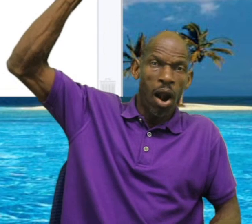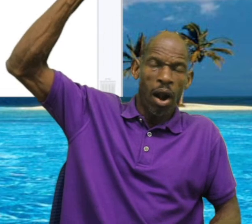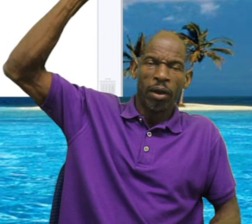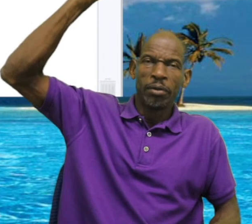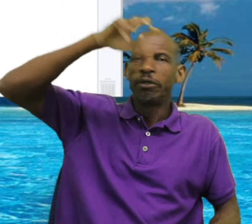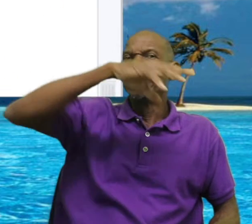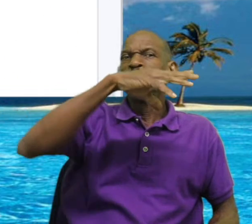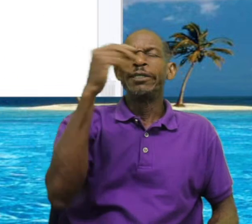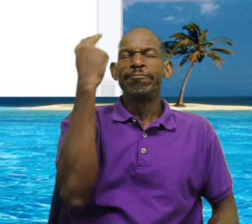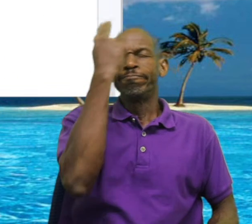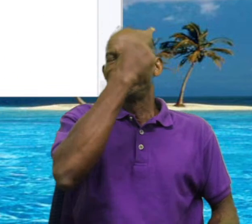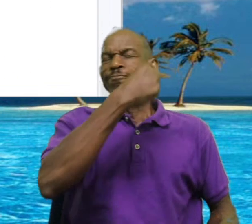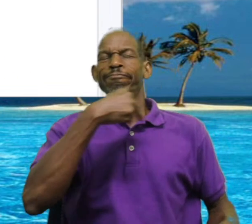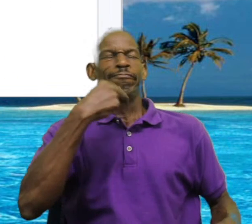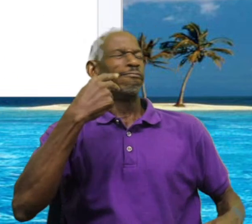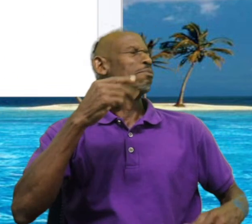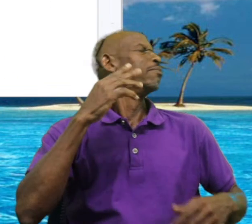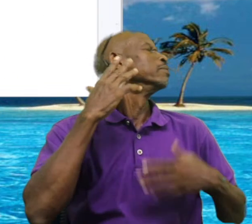and